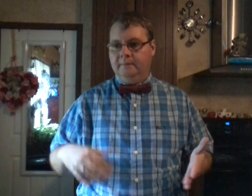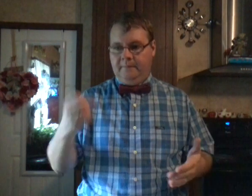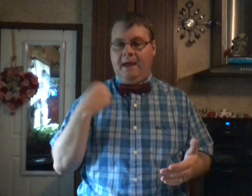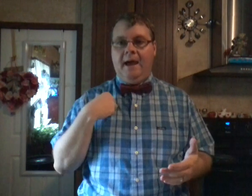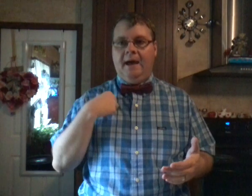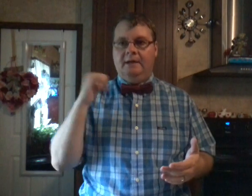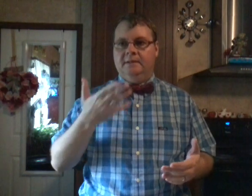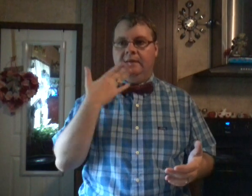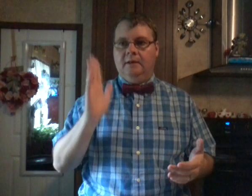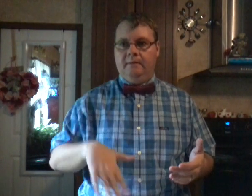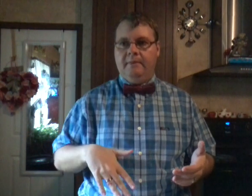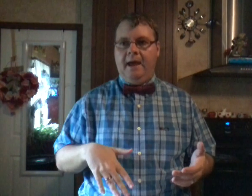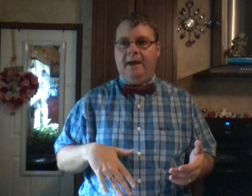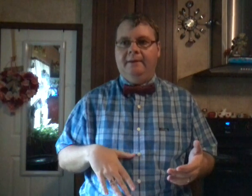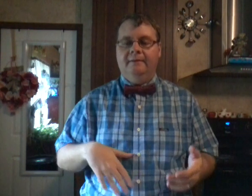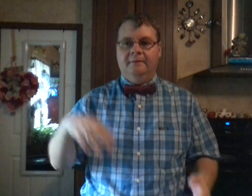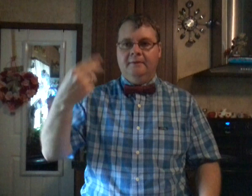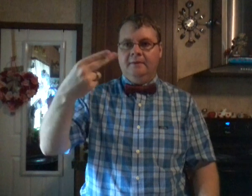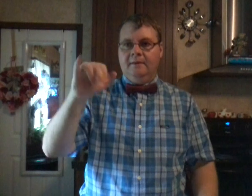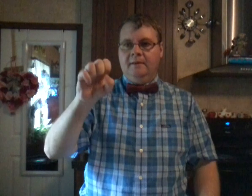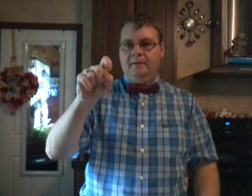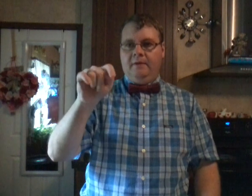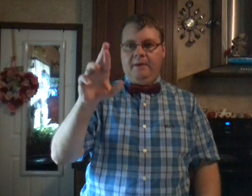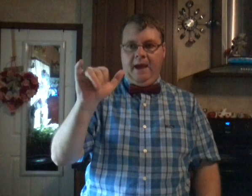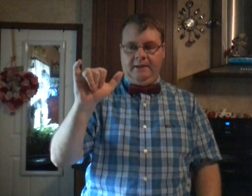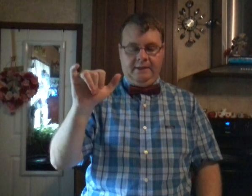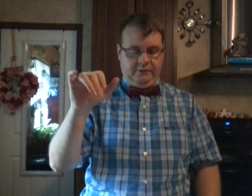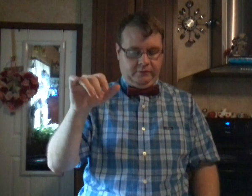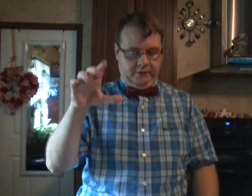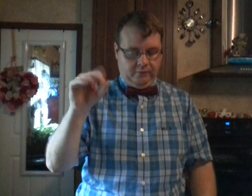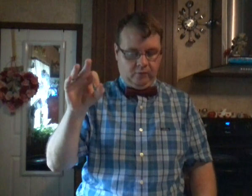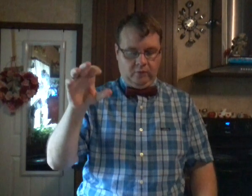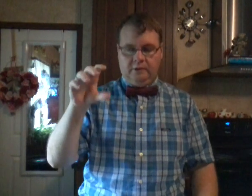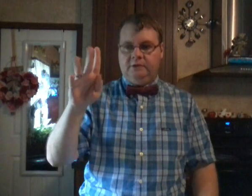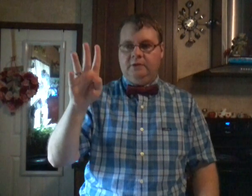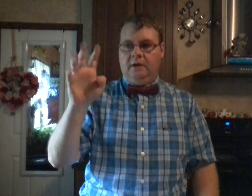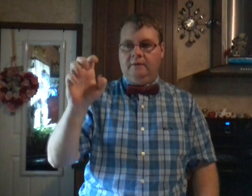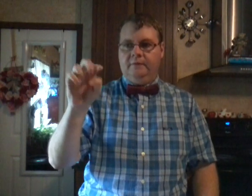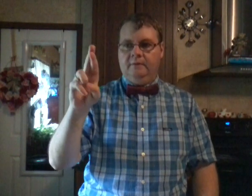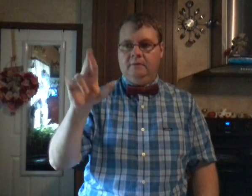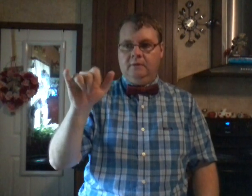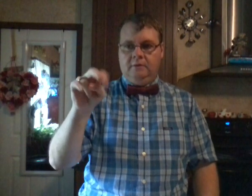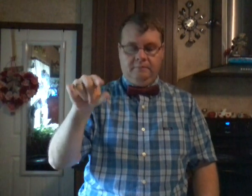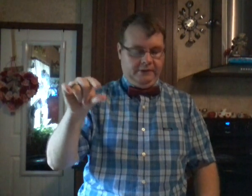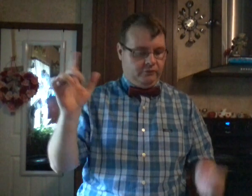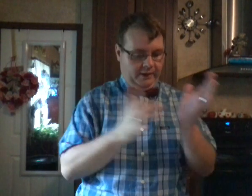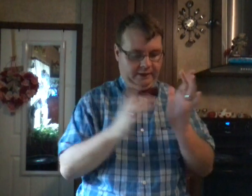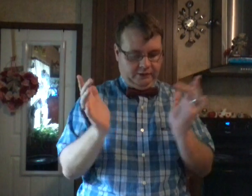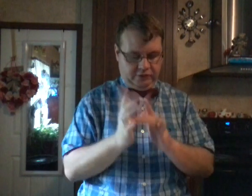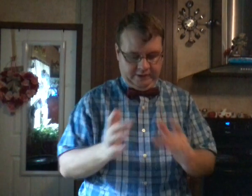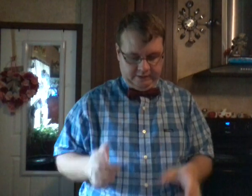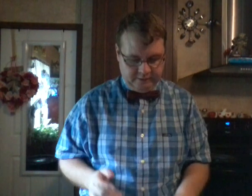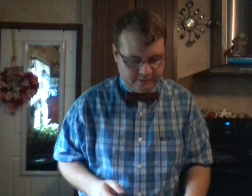has the bad history of course of betraying Jesus.